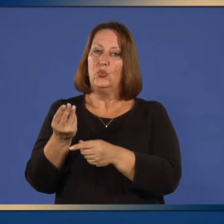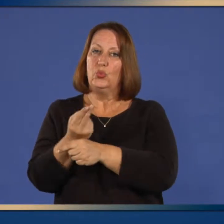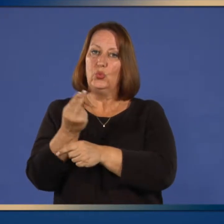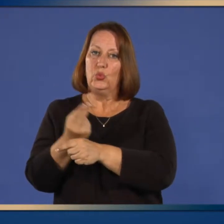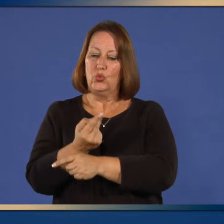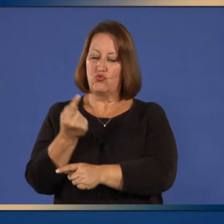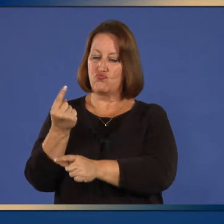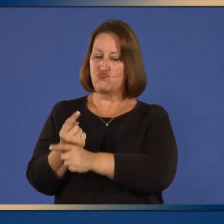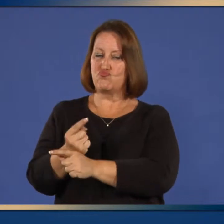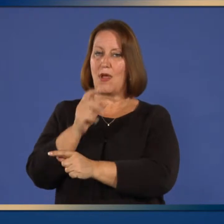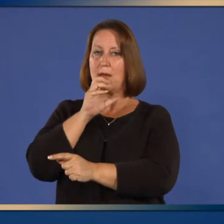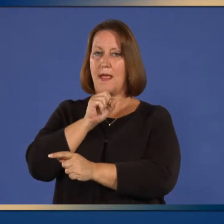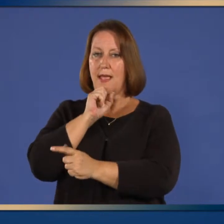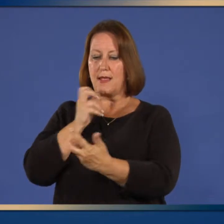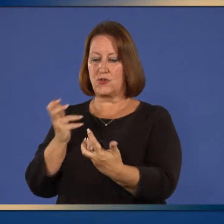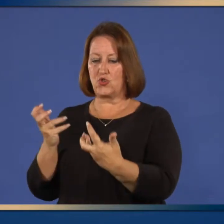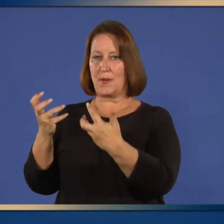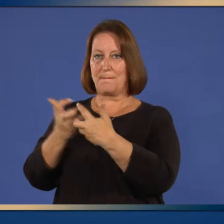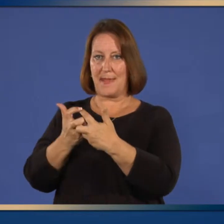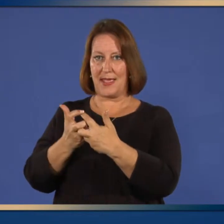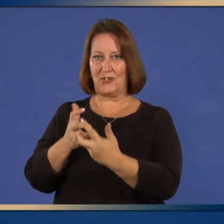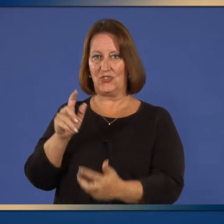LAIV.